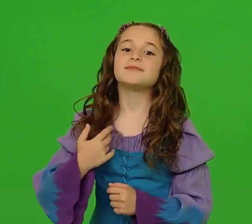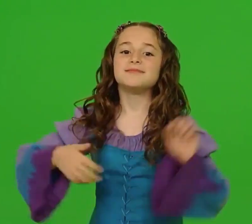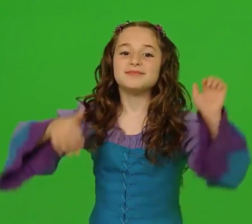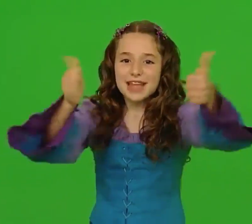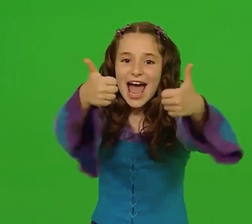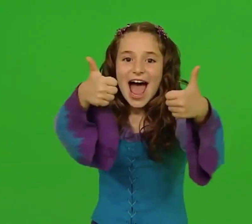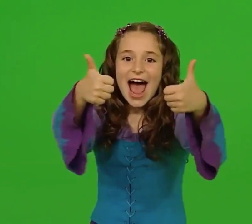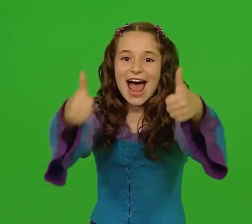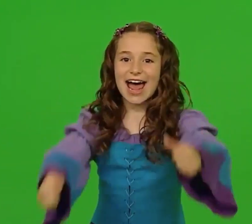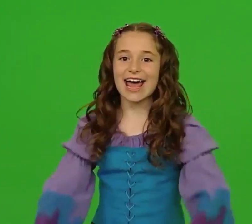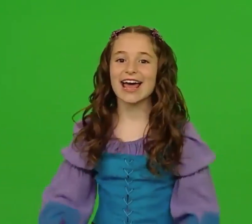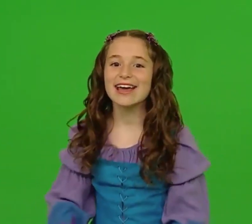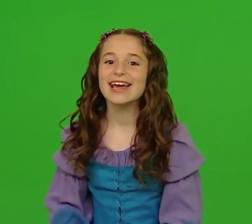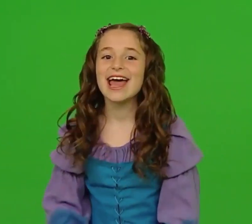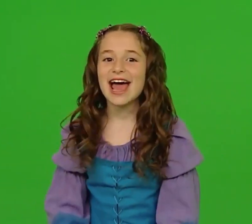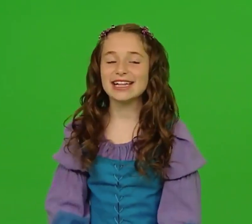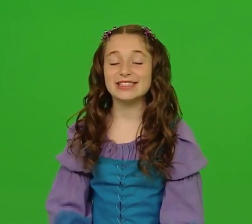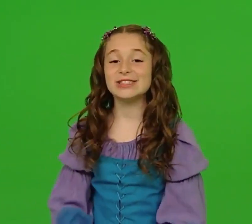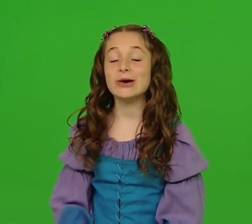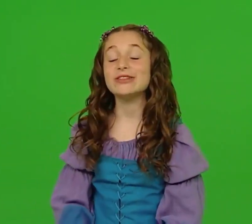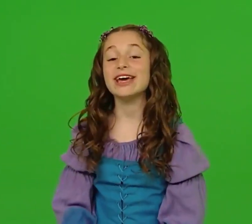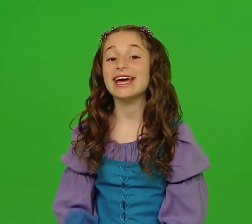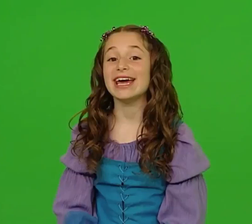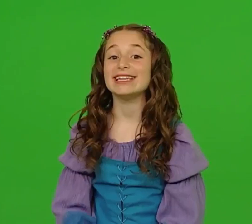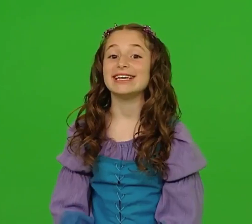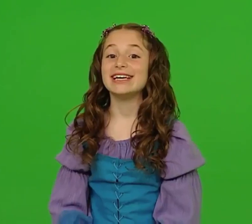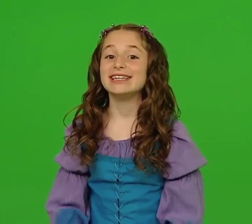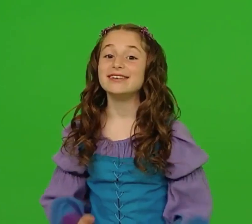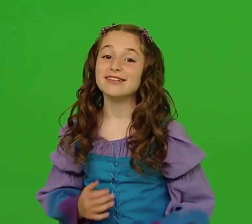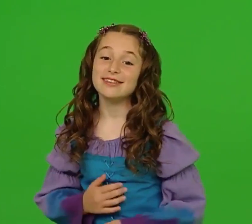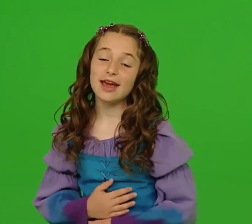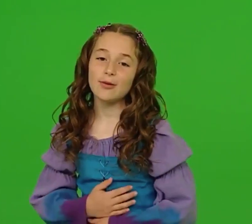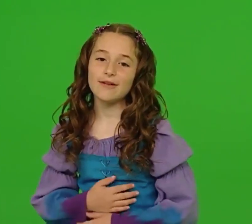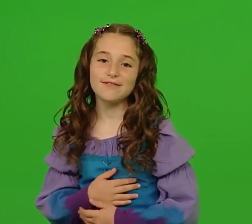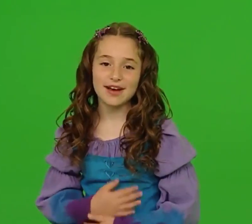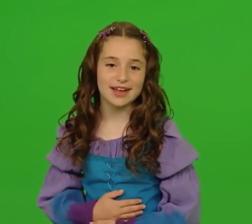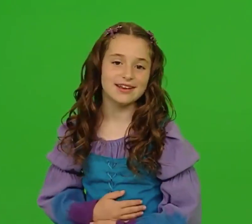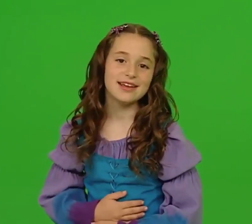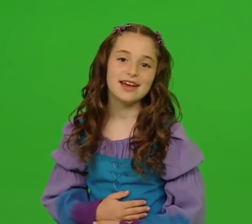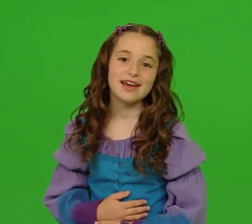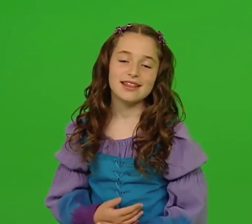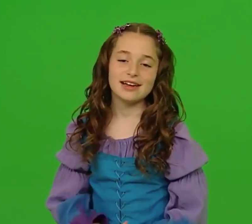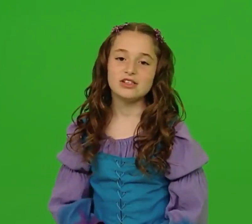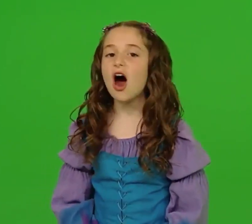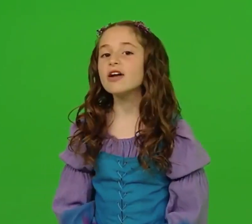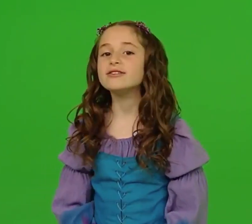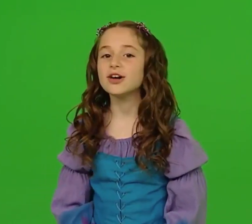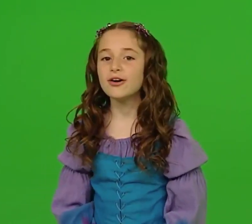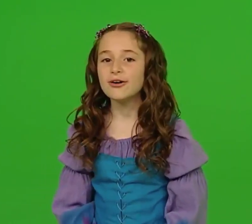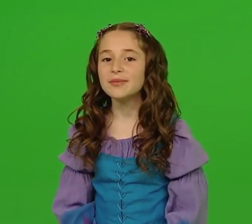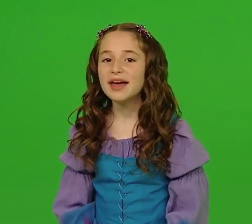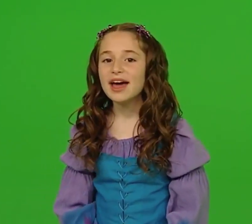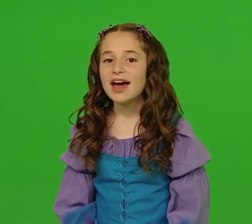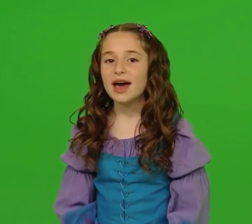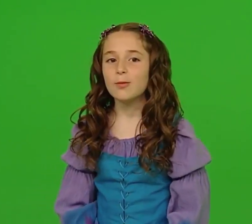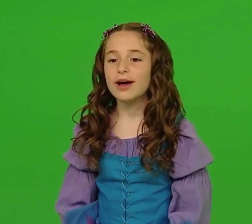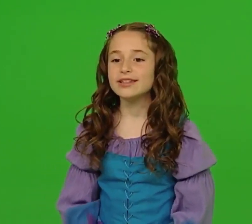honey." And so they ate till they were fed, then toddled home and went